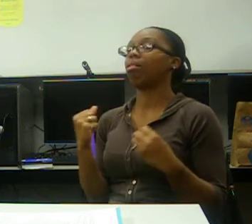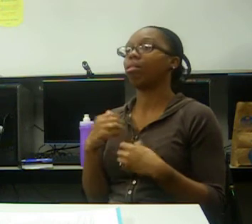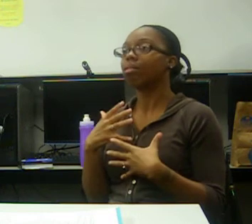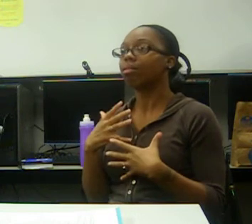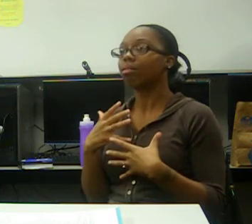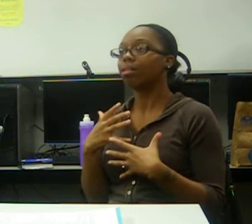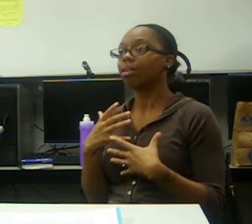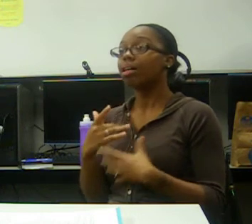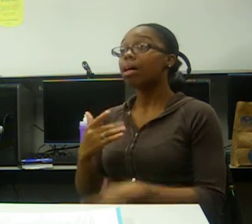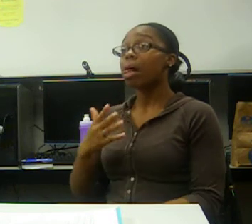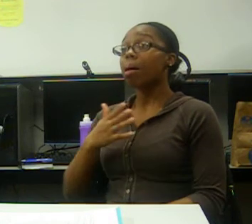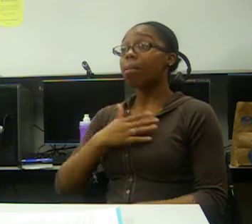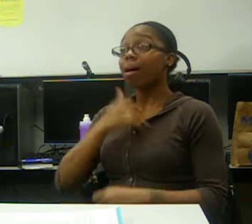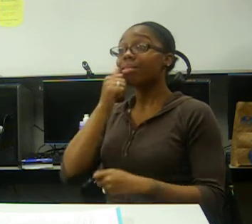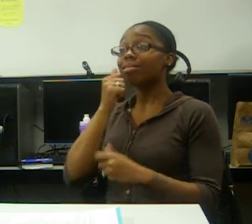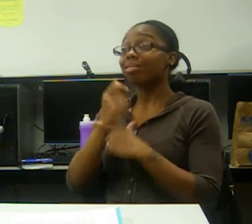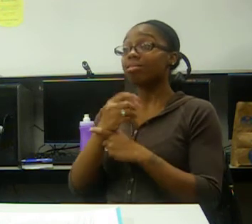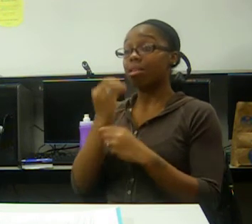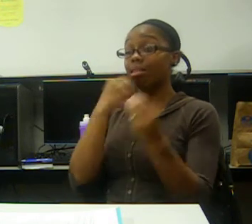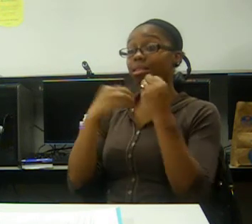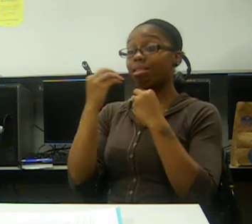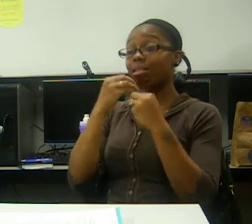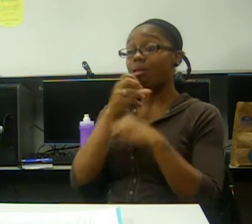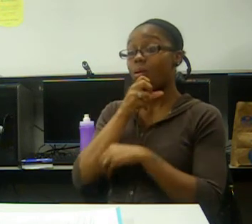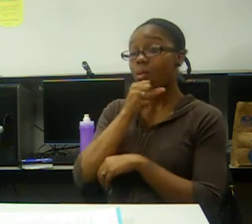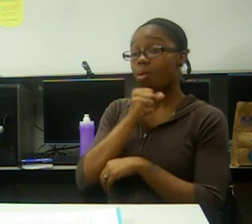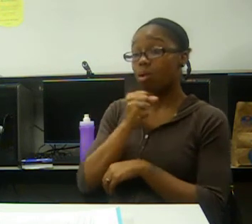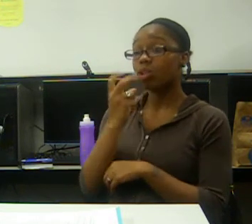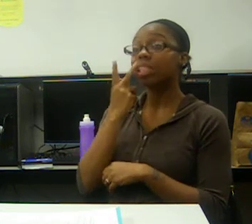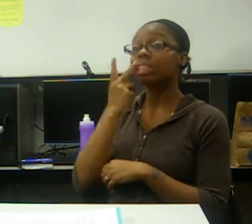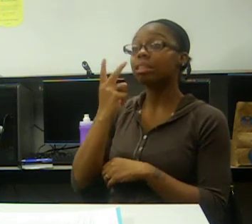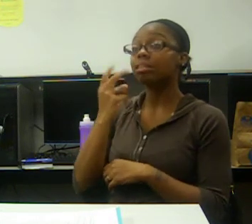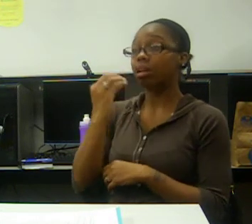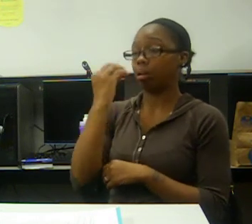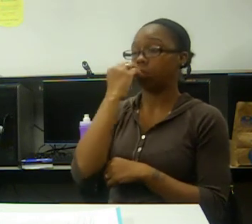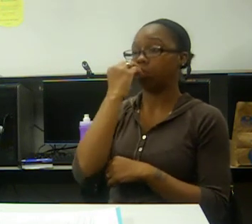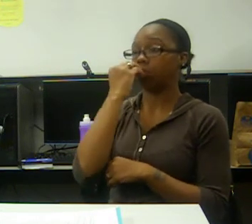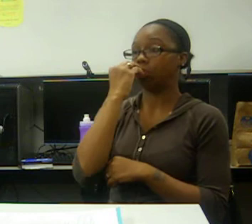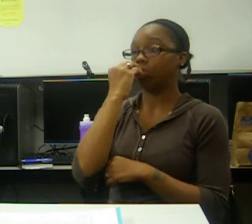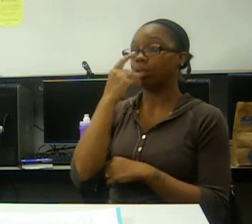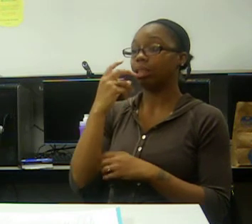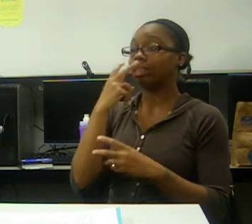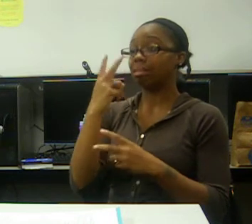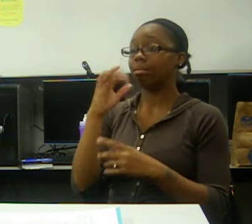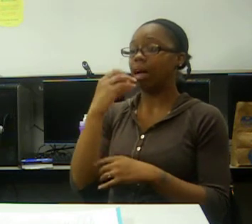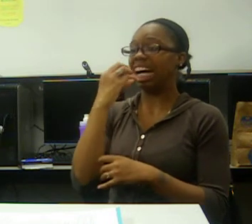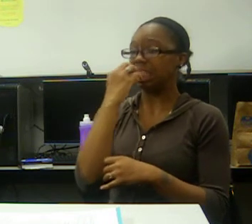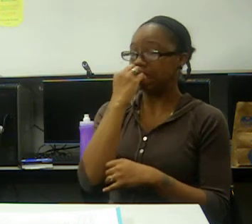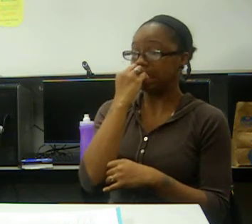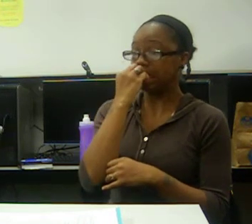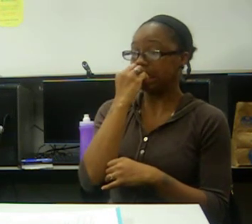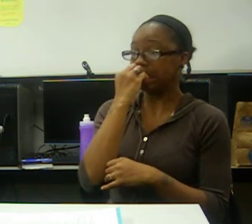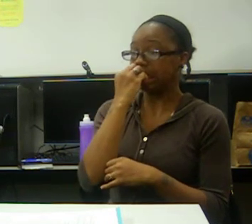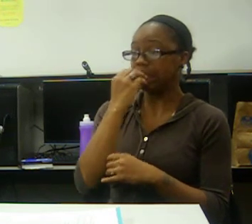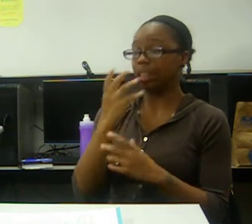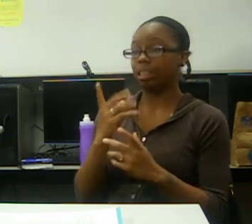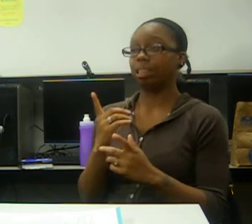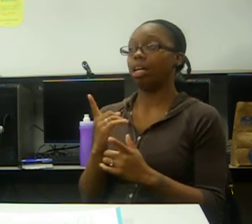orange, so you can even see the orange slice in her mouth while she's clenching her teeth. Like she's about to